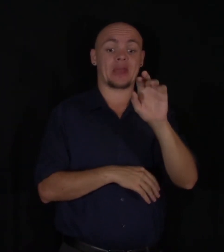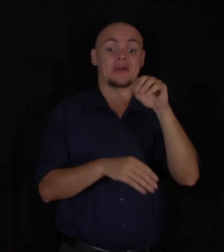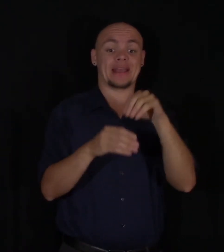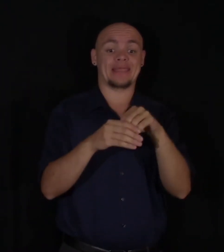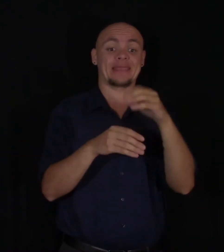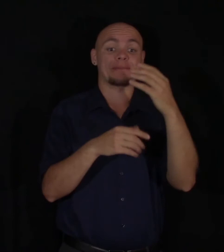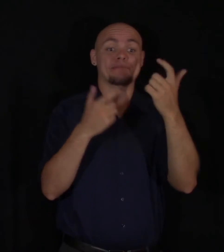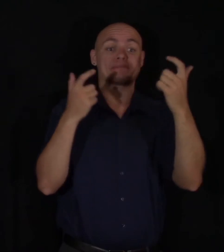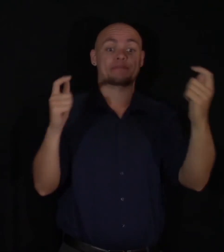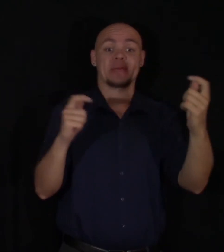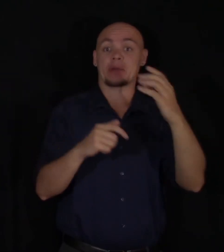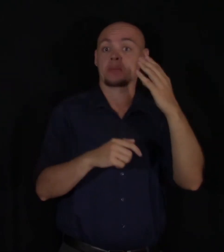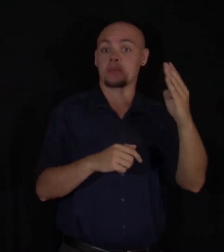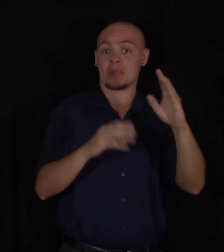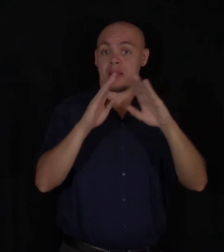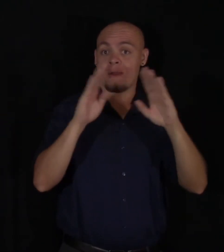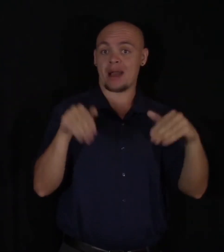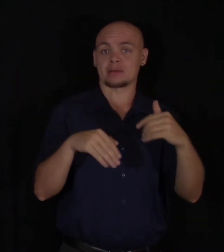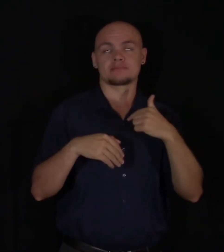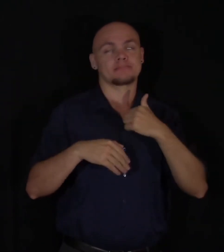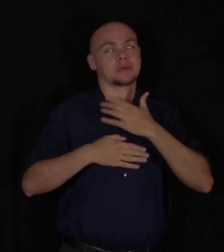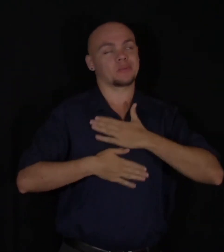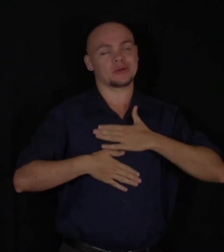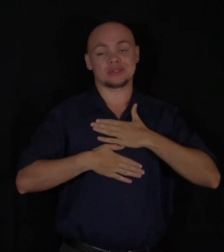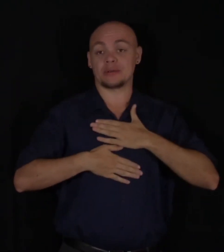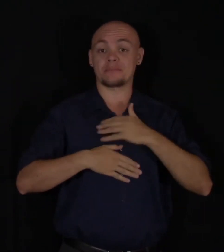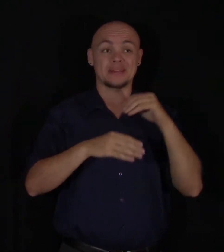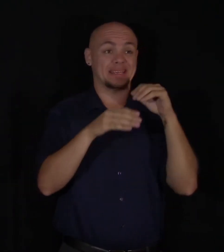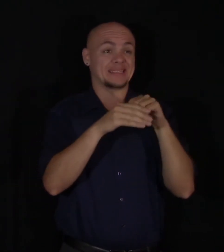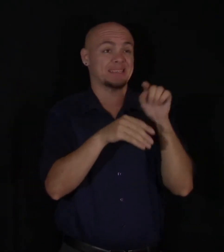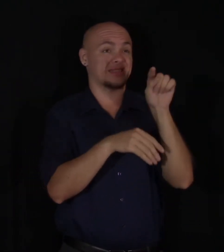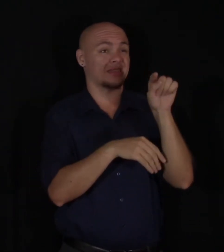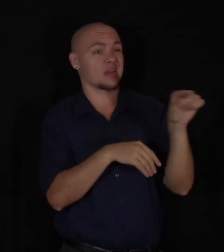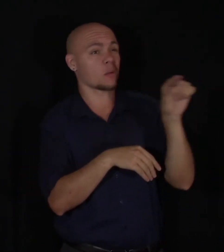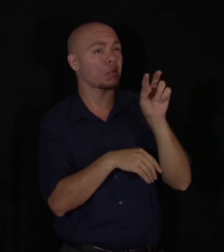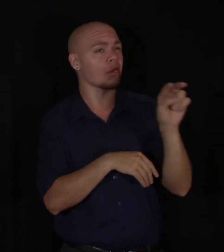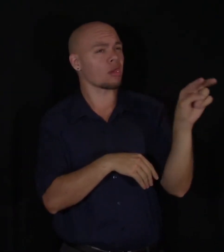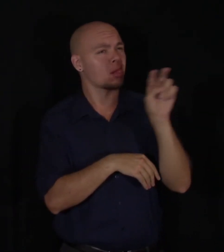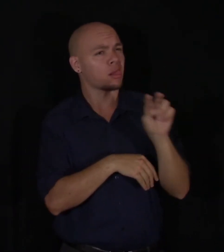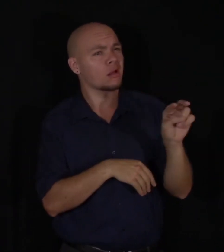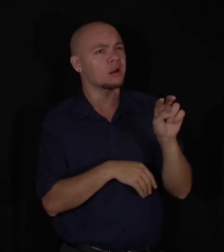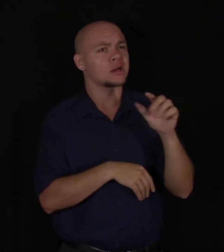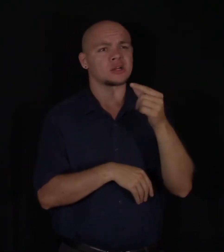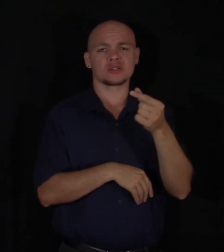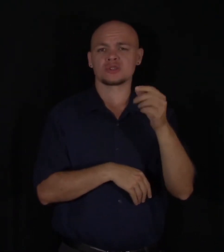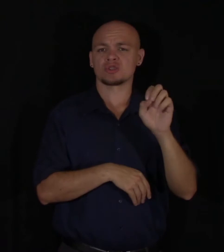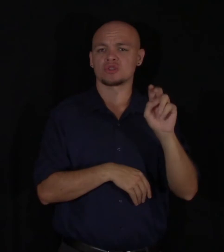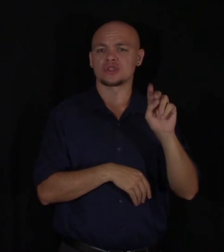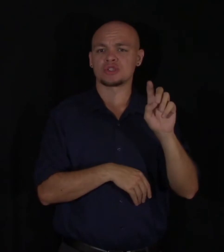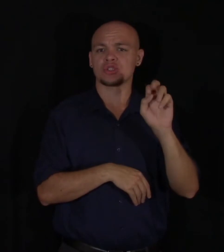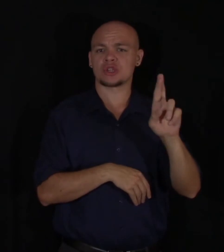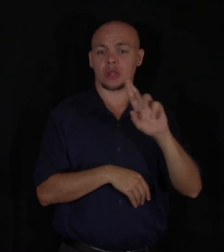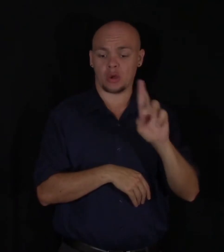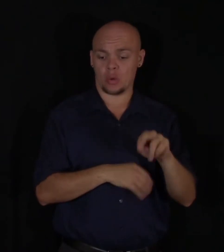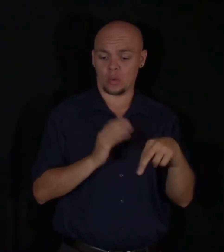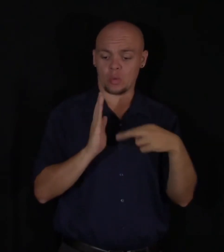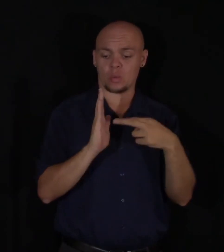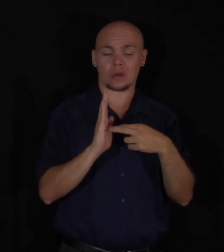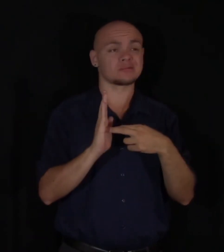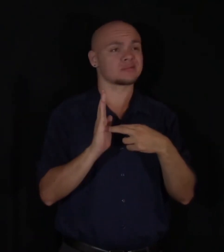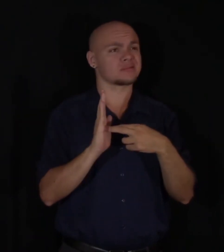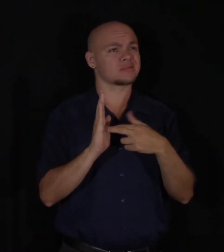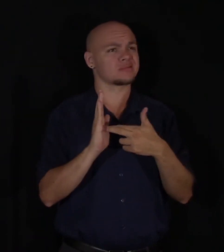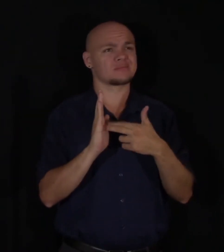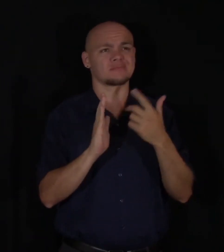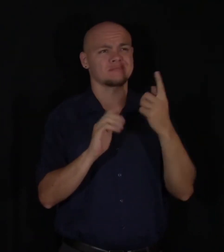No matter how much TV I watched, I never truly saw myself within the channels. I started questioning gender roles when I was around the same age. I used